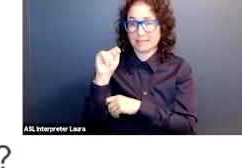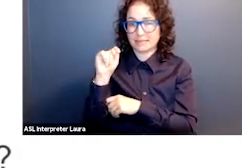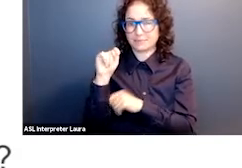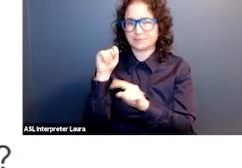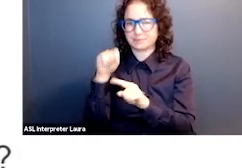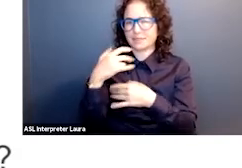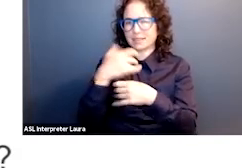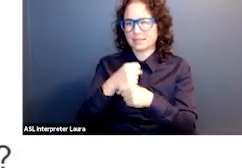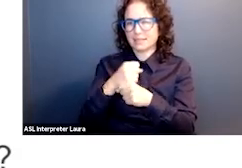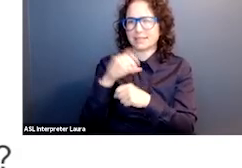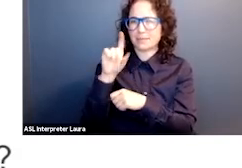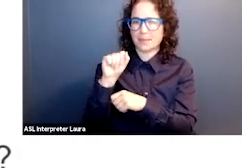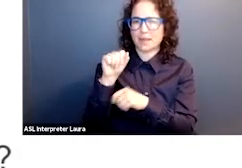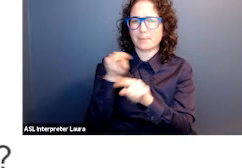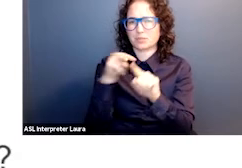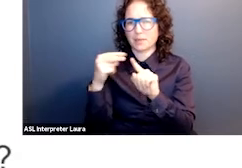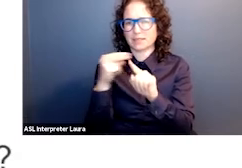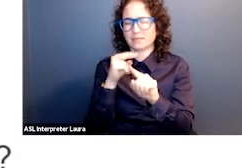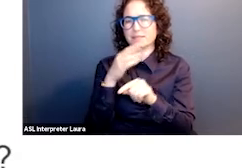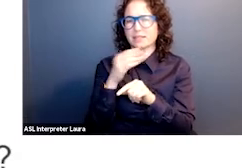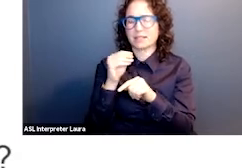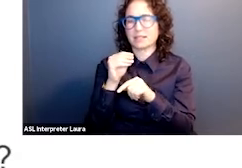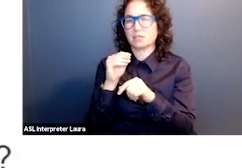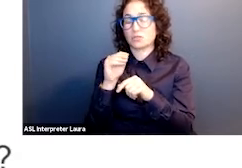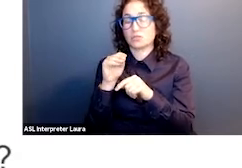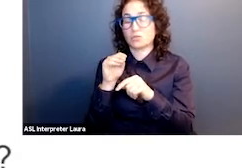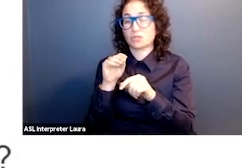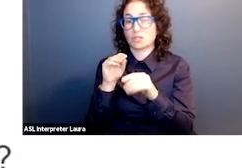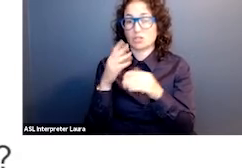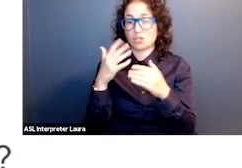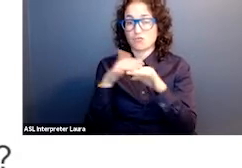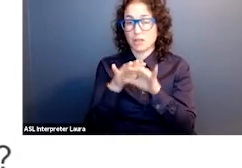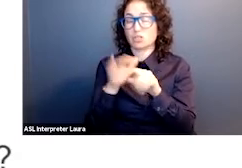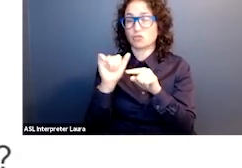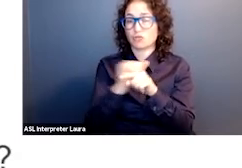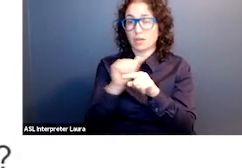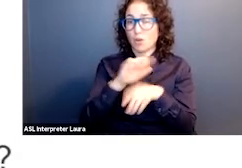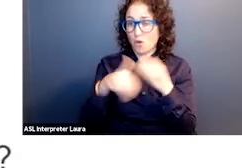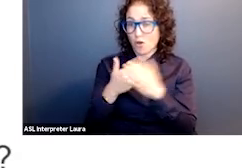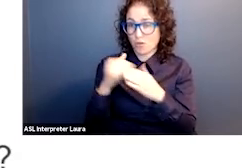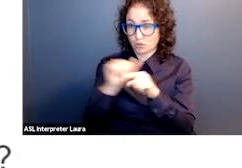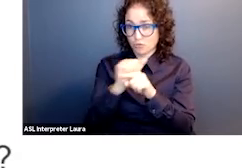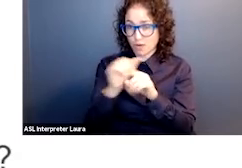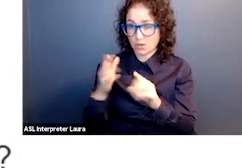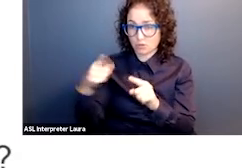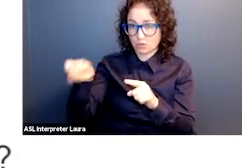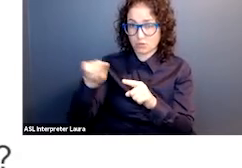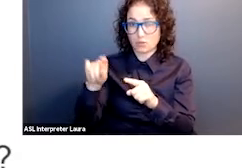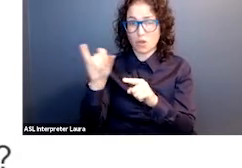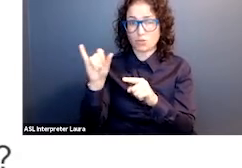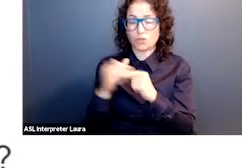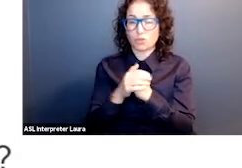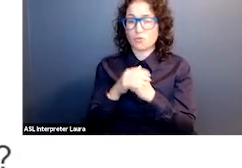for Disability Perspective and Interaction Training. All the trainers are also created at the